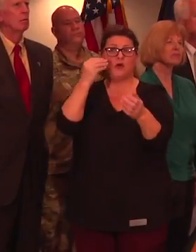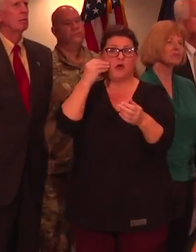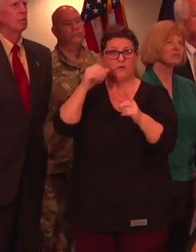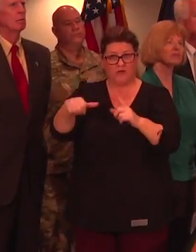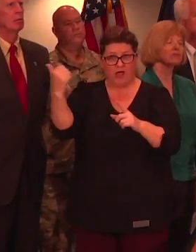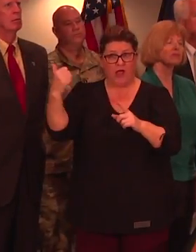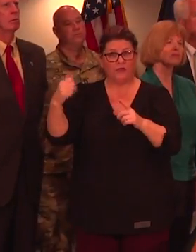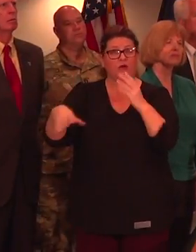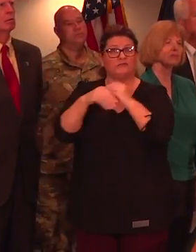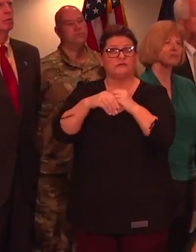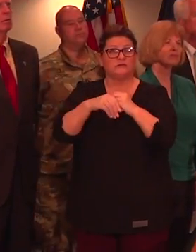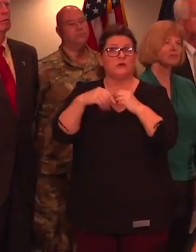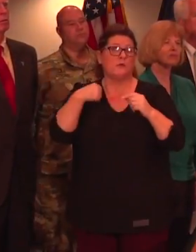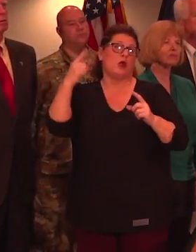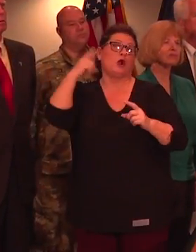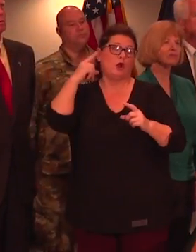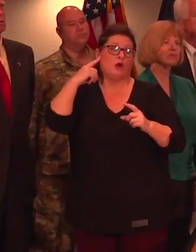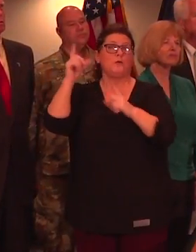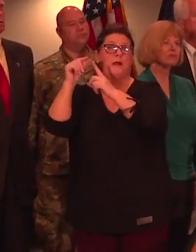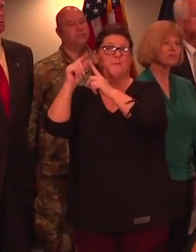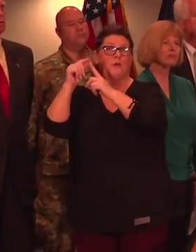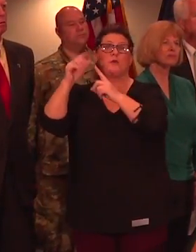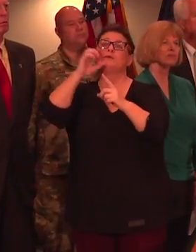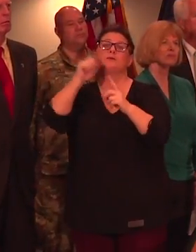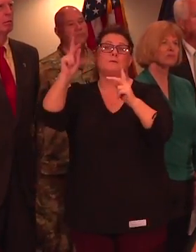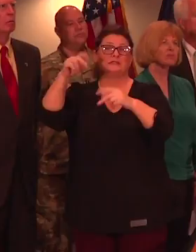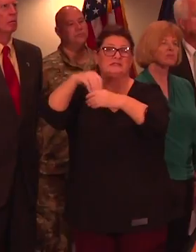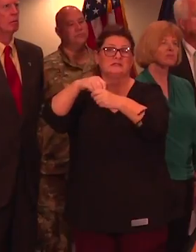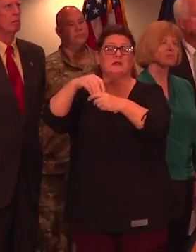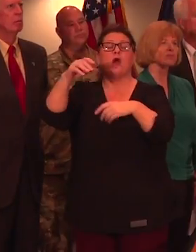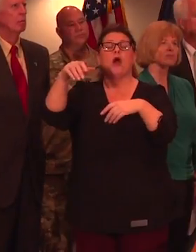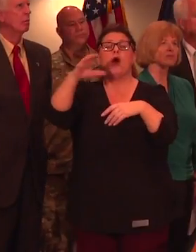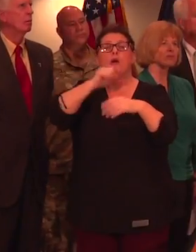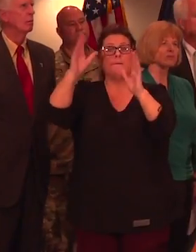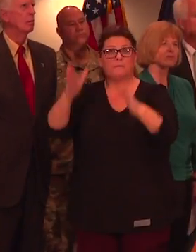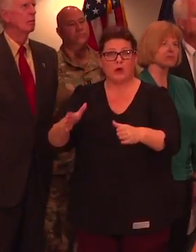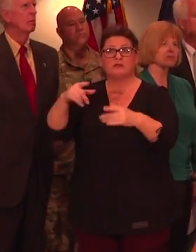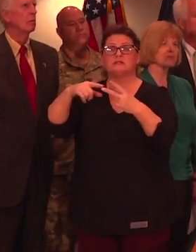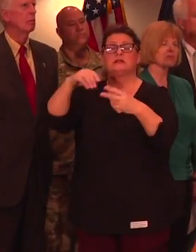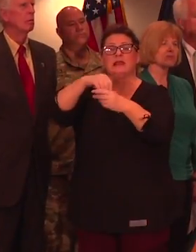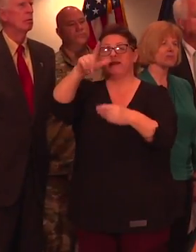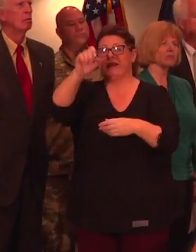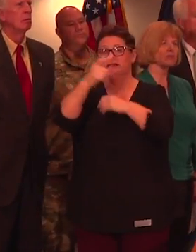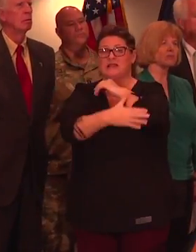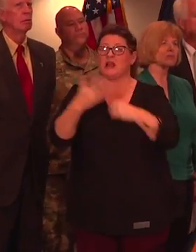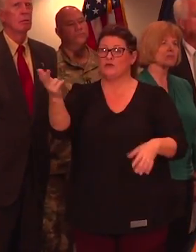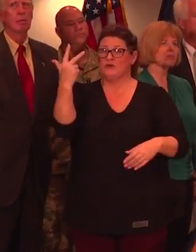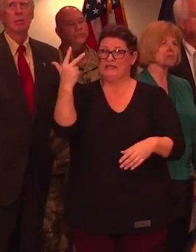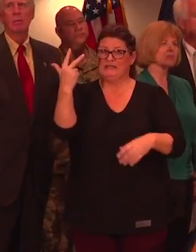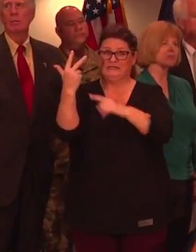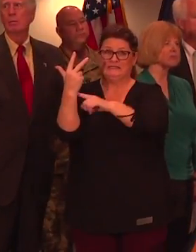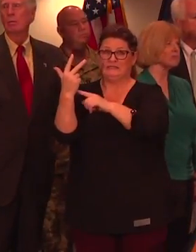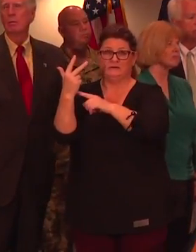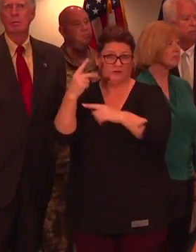report yesterday of a Lexington County case of an elderly person who had contact. Now you're saying there's a third case in Lexington County.